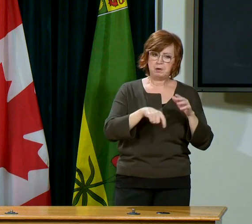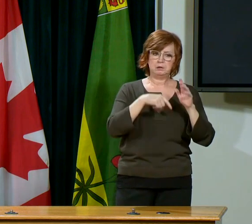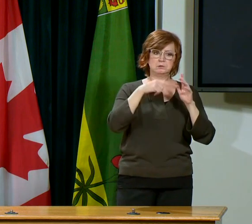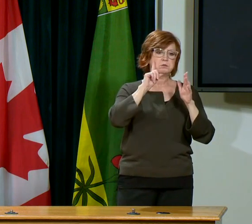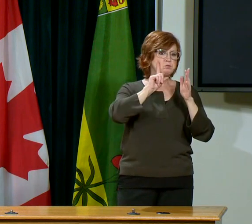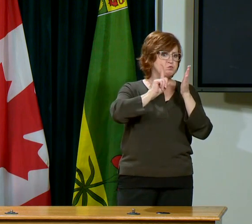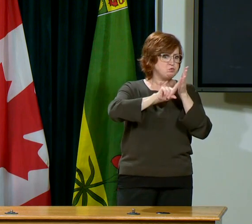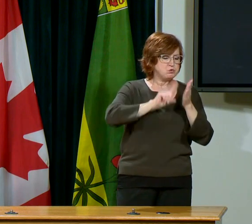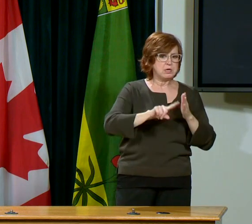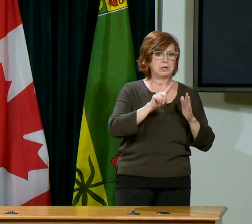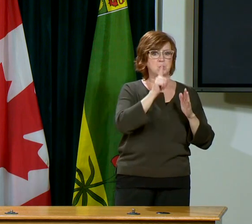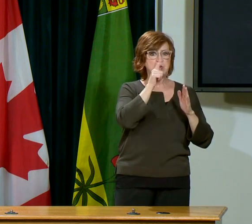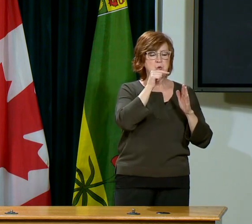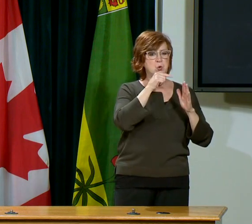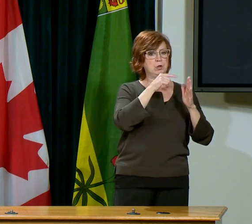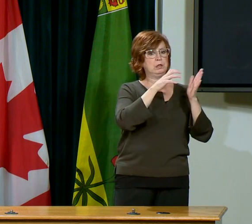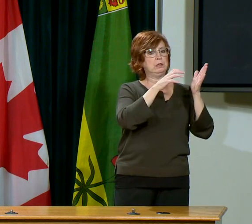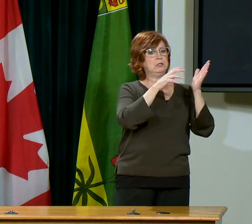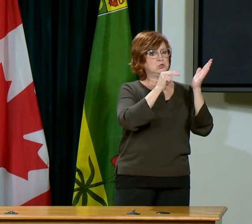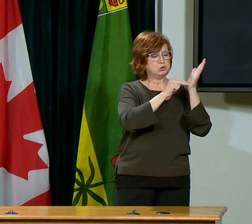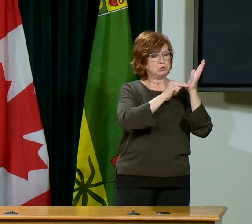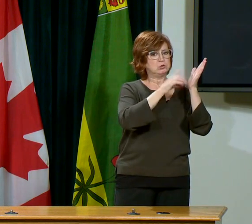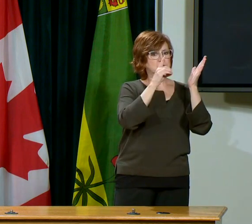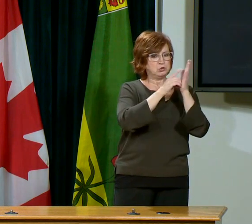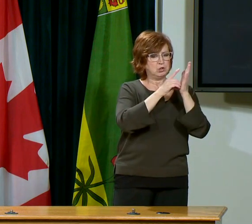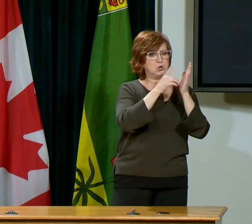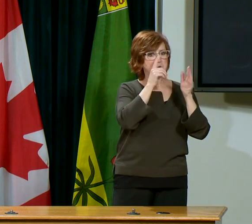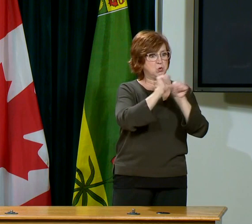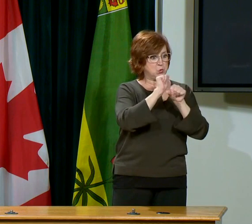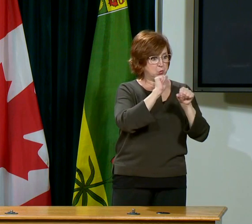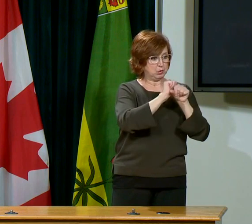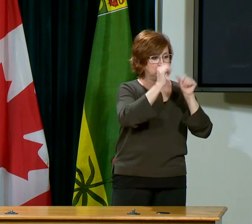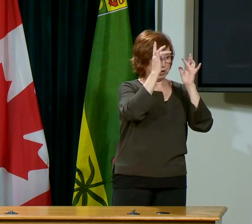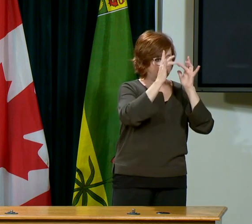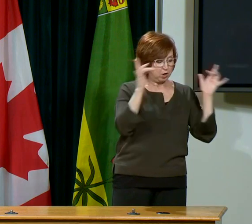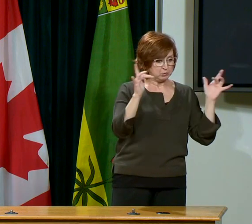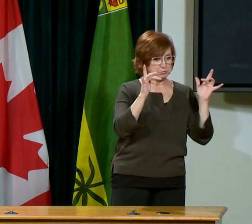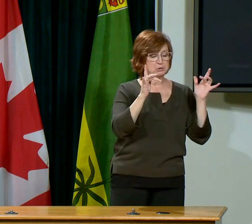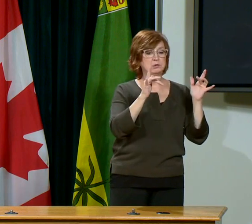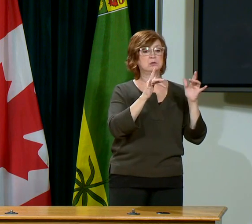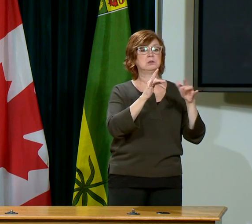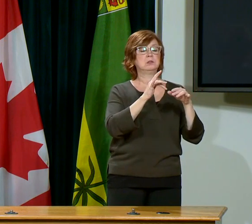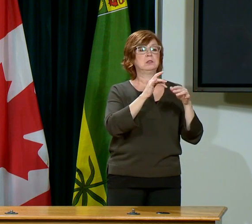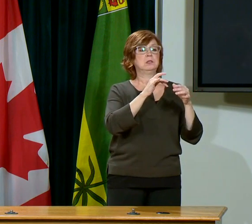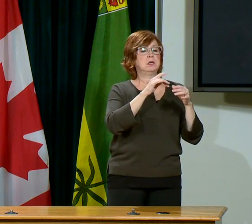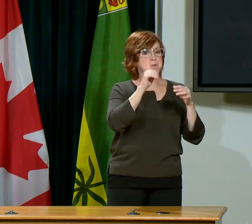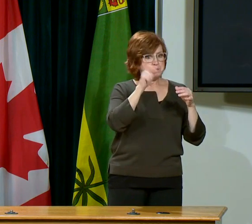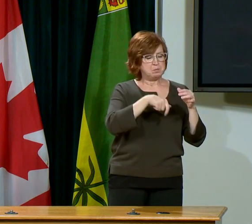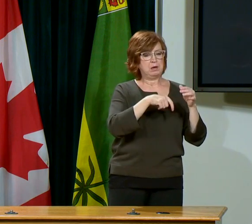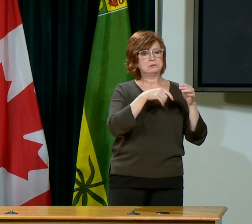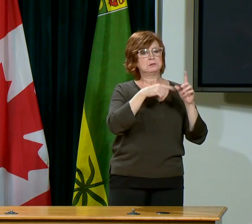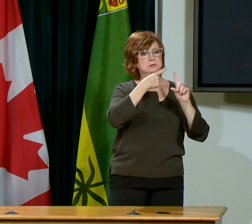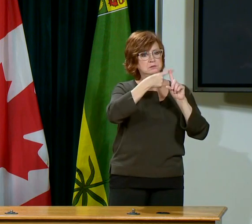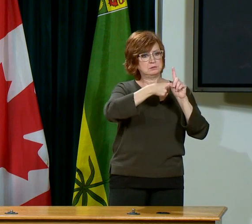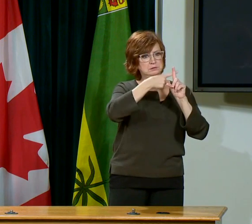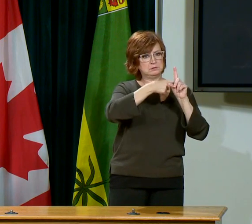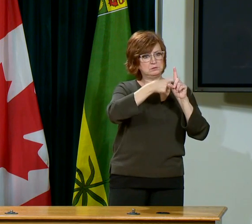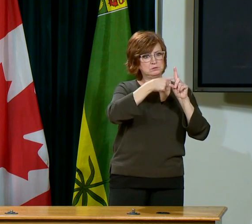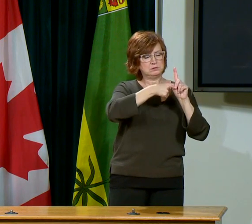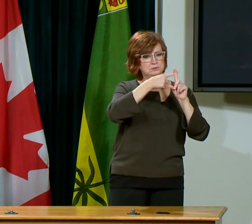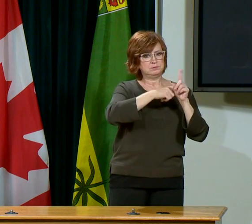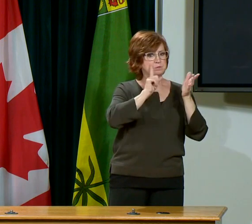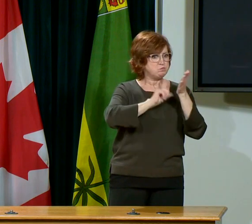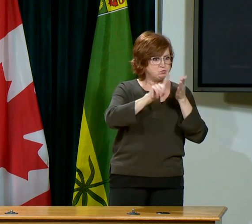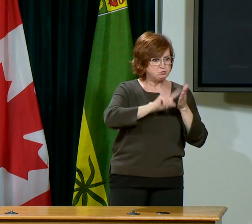checks for all healthcare workforce in all of our facilities. Also, as part of this, all physicians, staff who work directly with